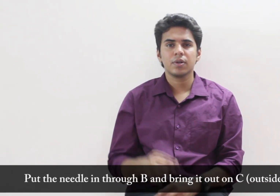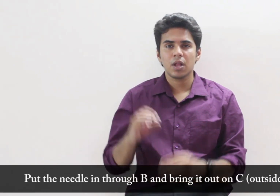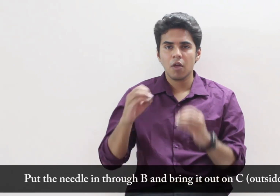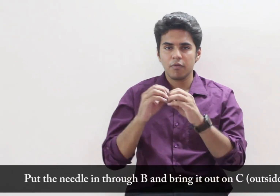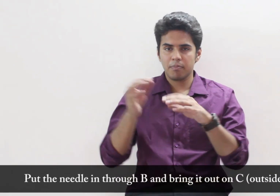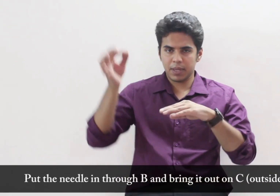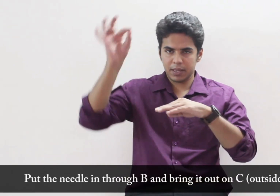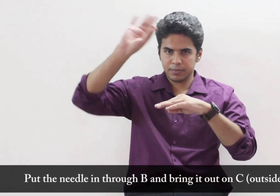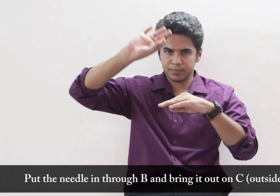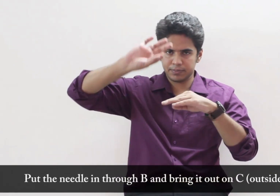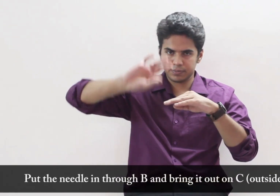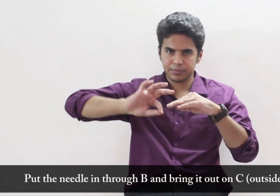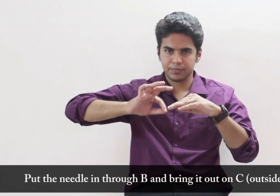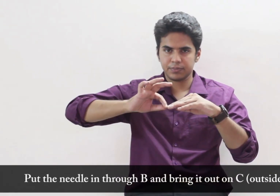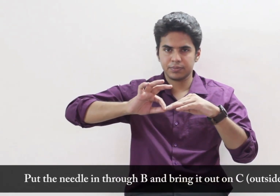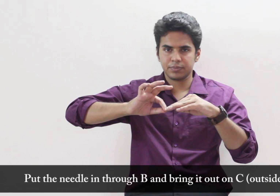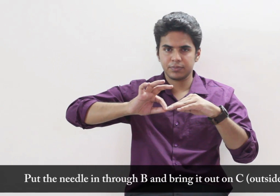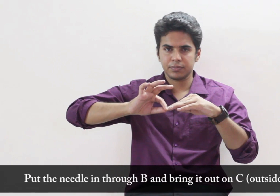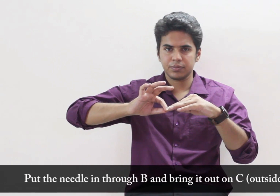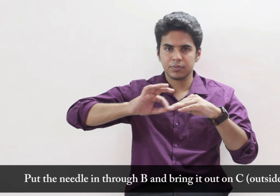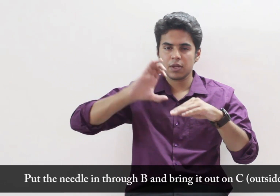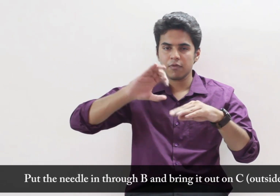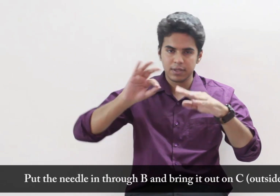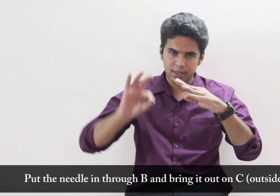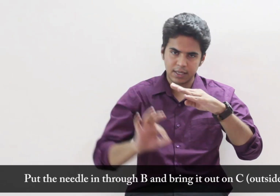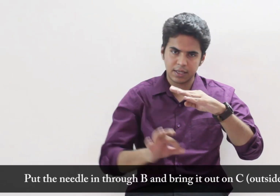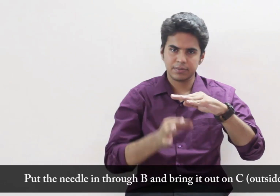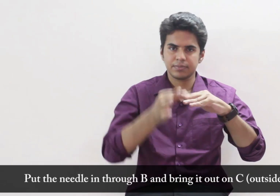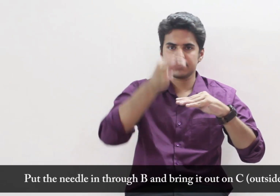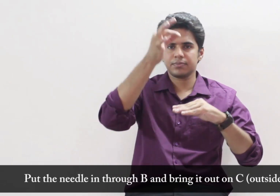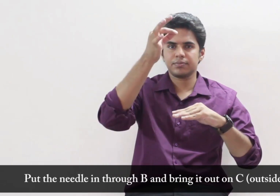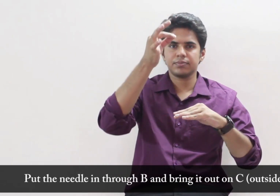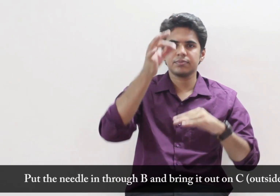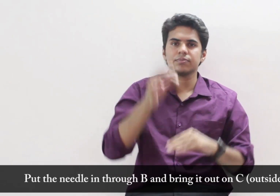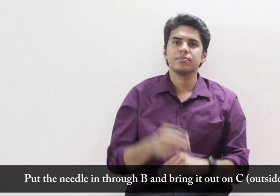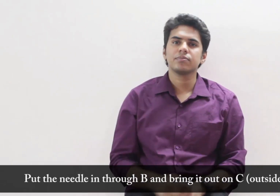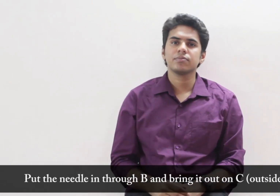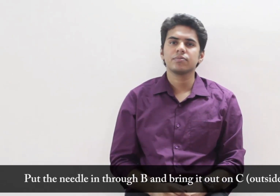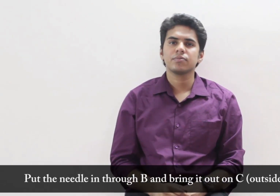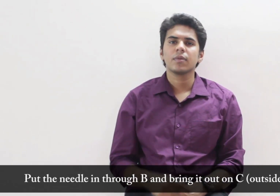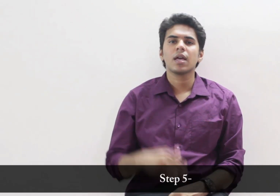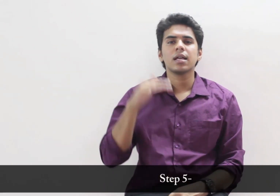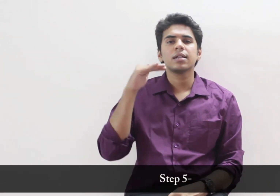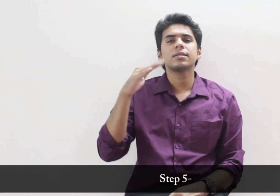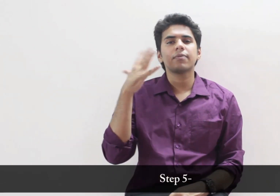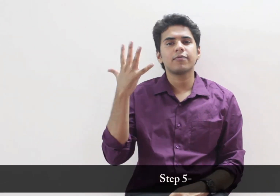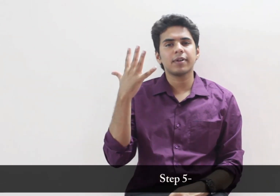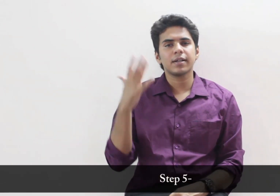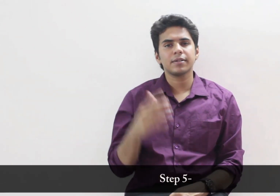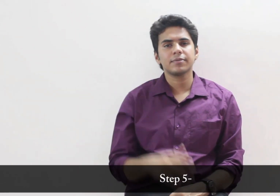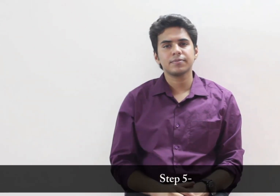Put the needle in through B and bring it out on C, outside the loop. Step